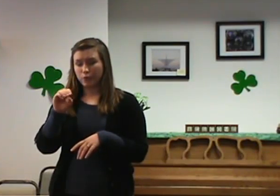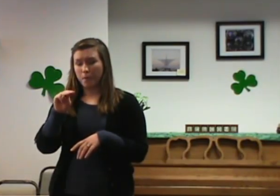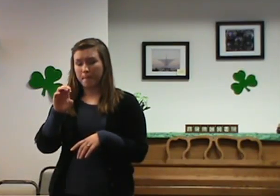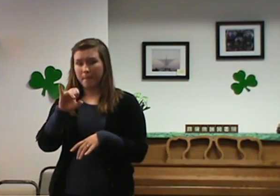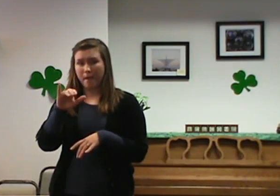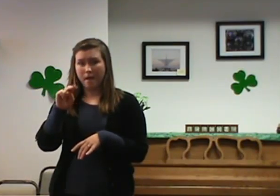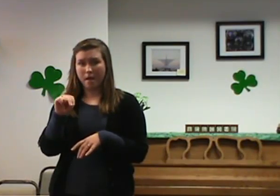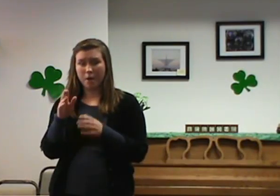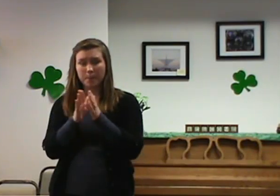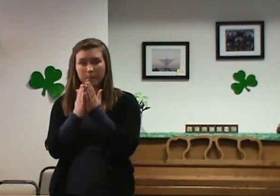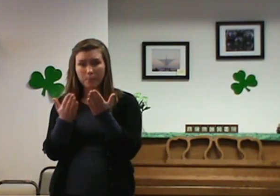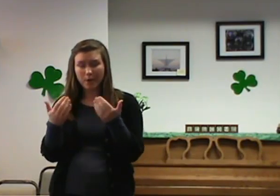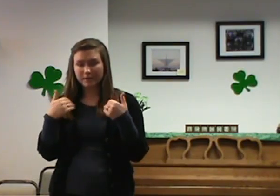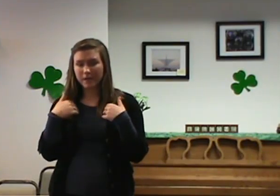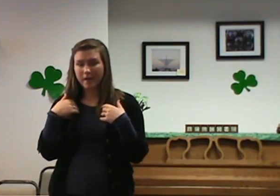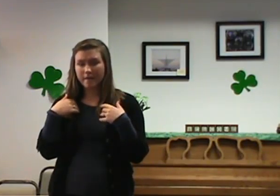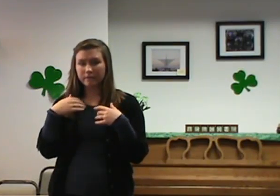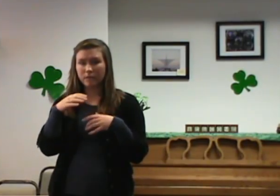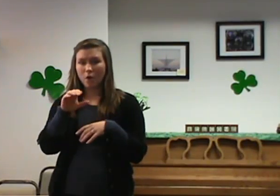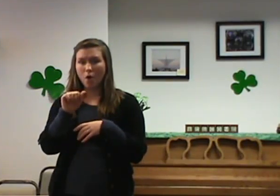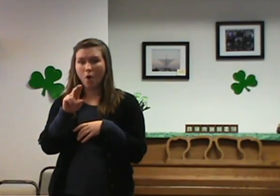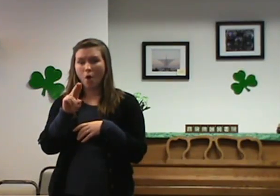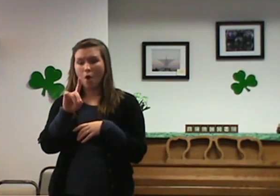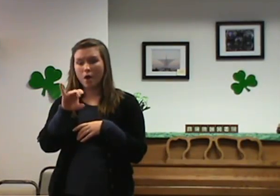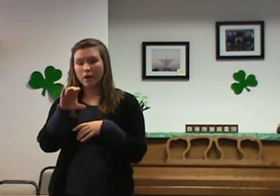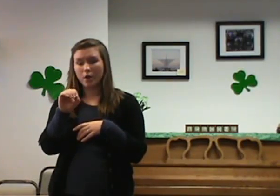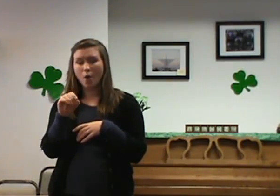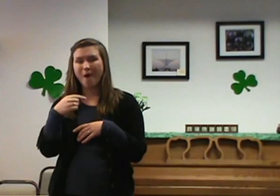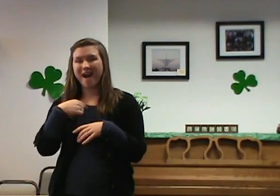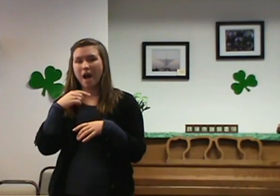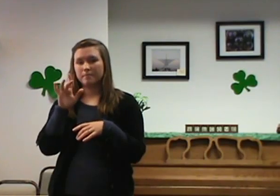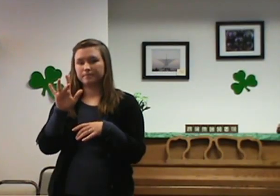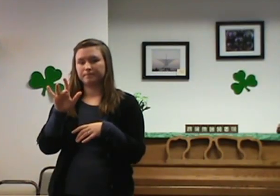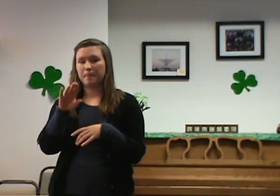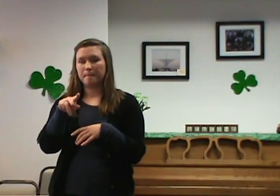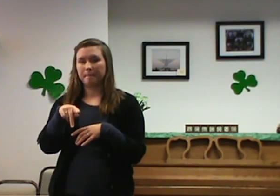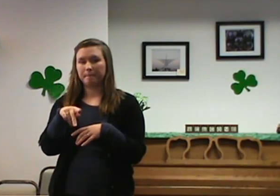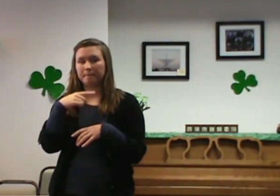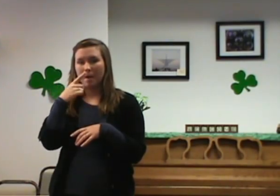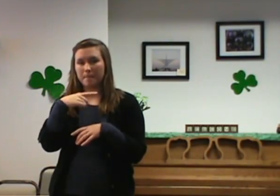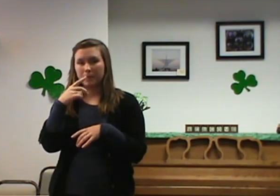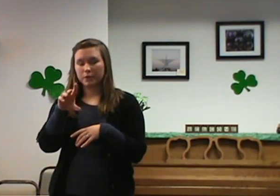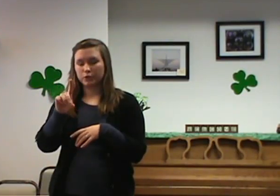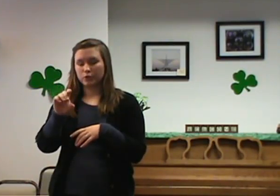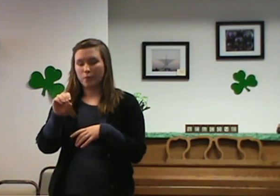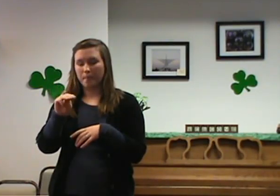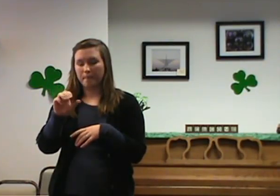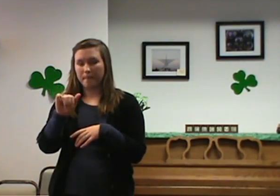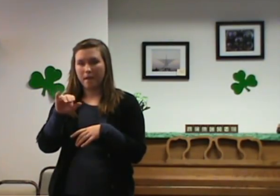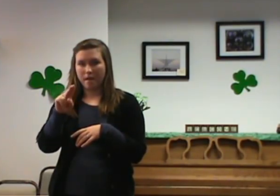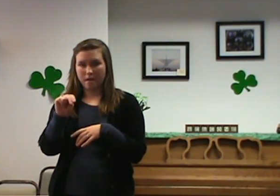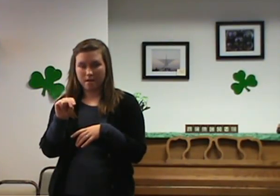this. So I'm gonna select the public domain, and then it lists all of the books that are in